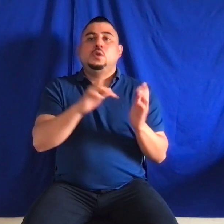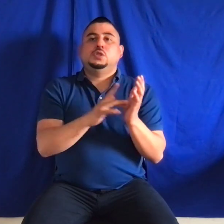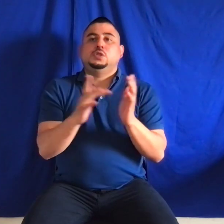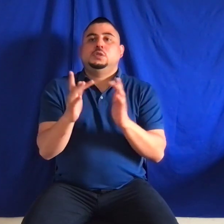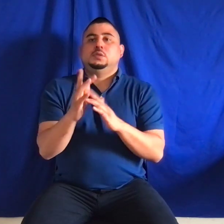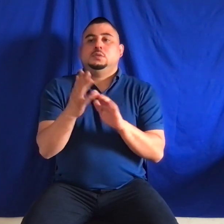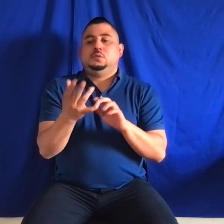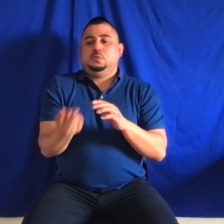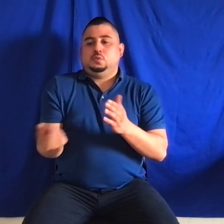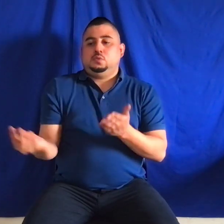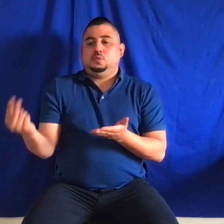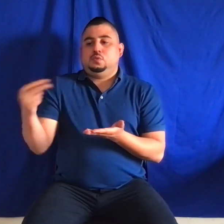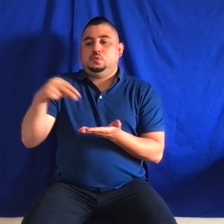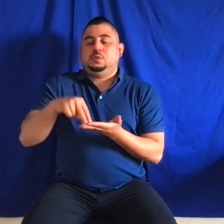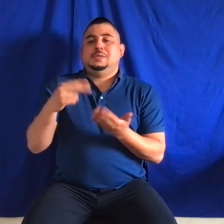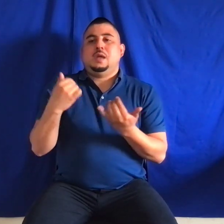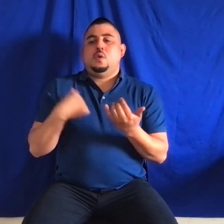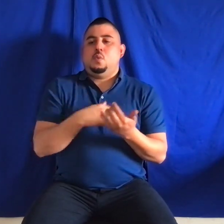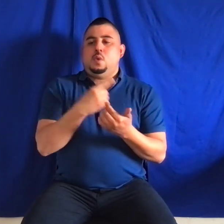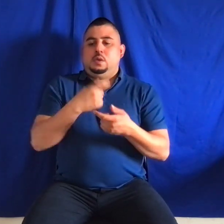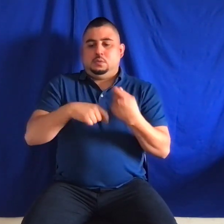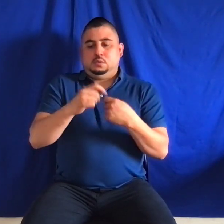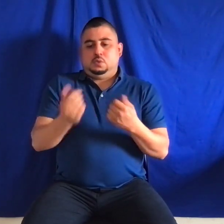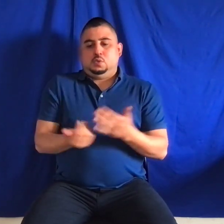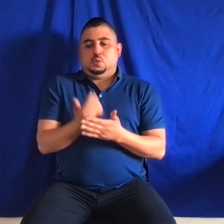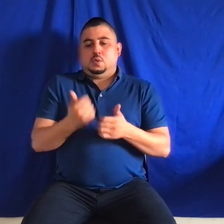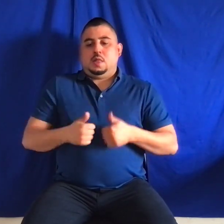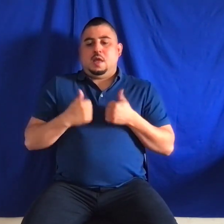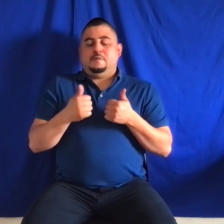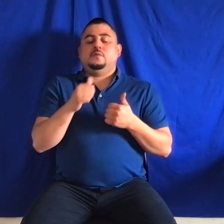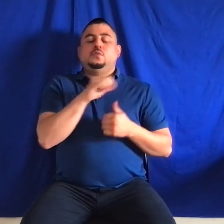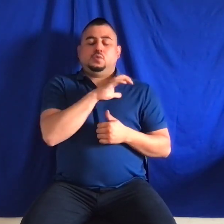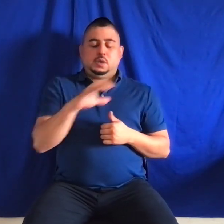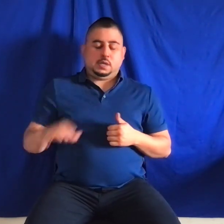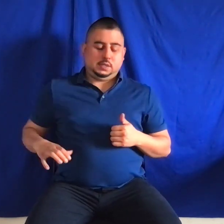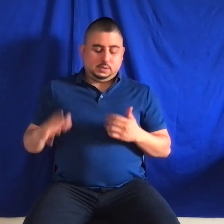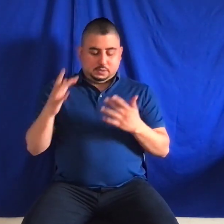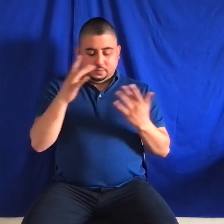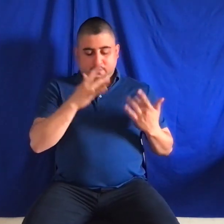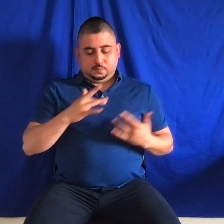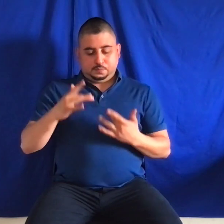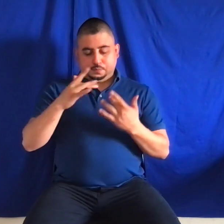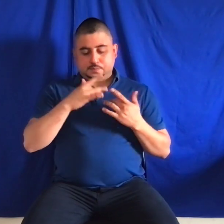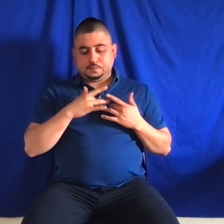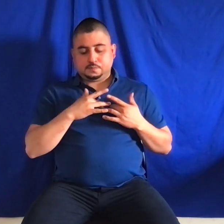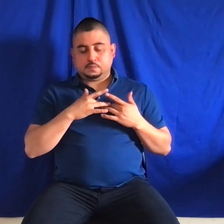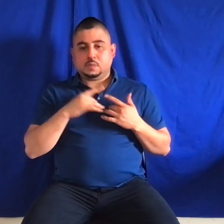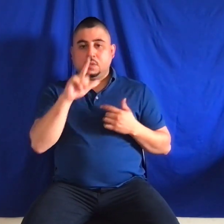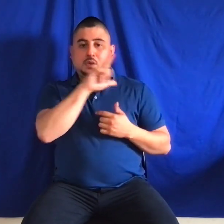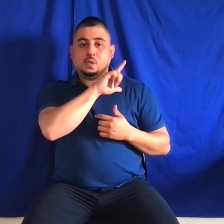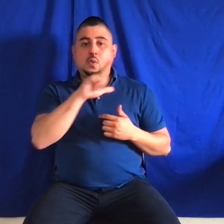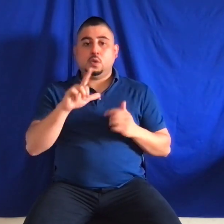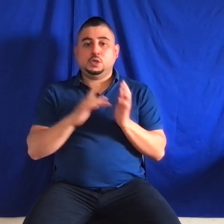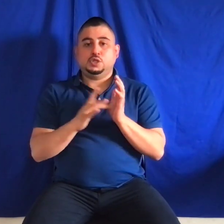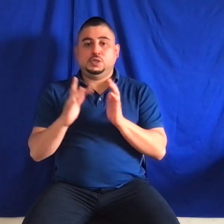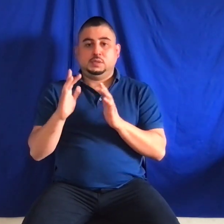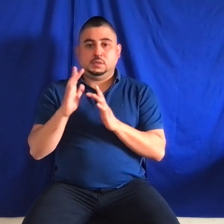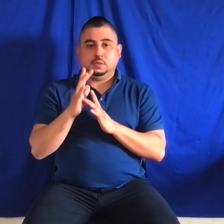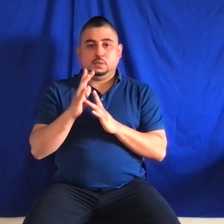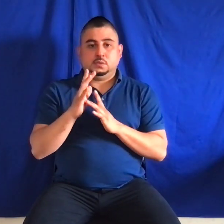your resurrection you draw us all to new life. Christ, have mercy. Christ, have mercy. Lord Jesus, you call us